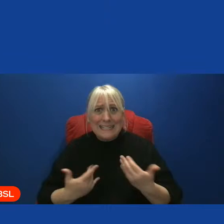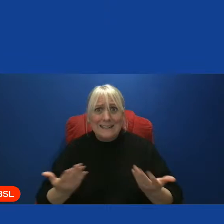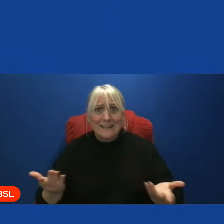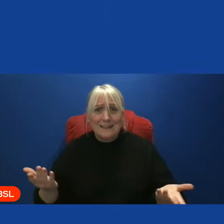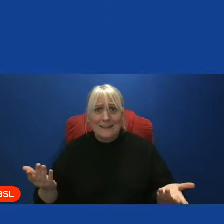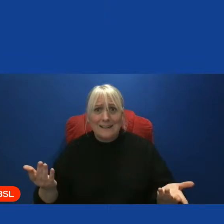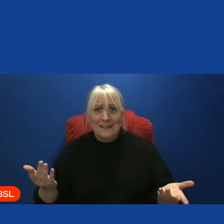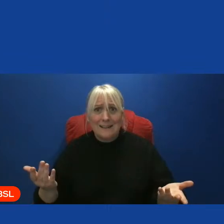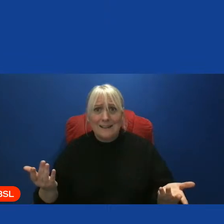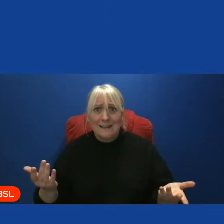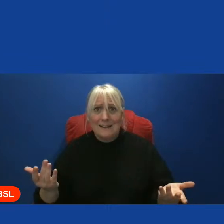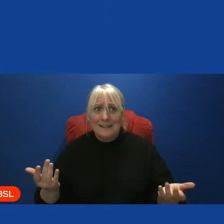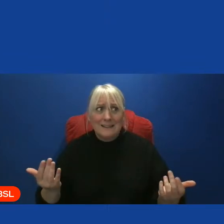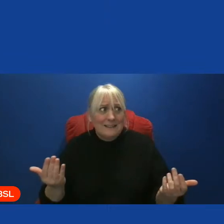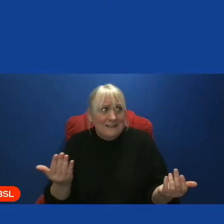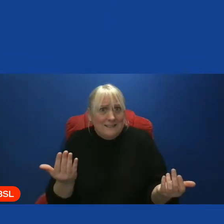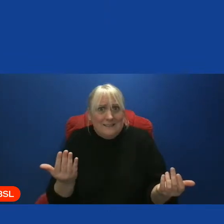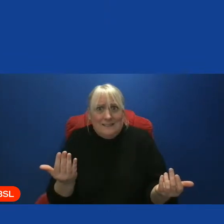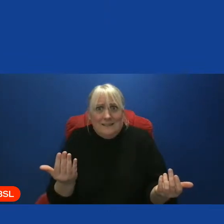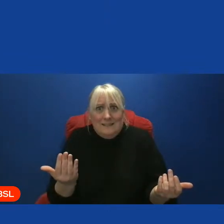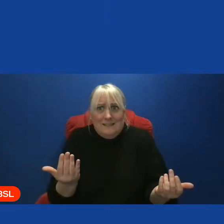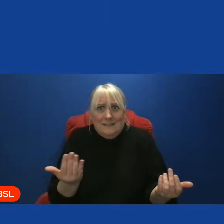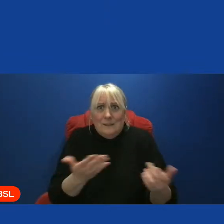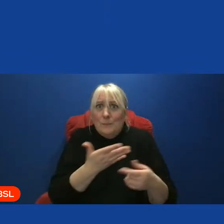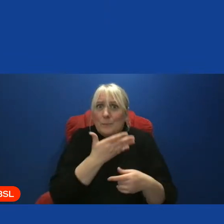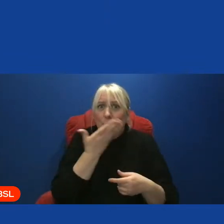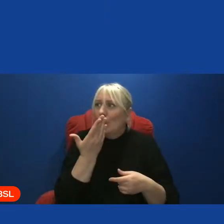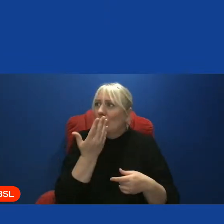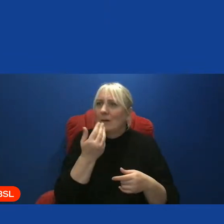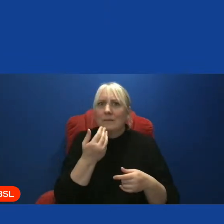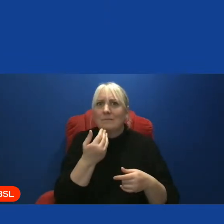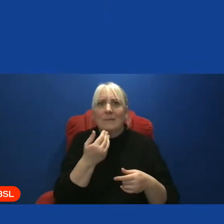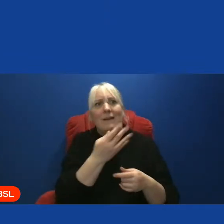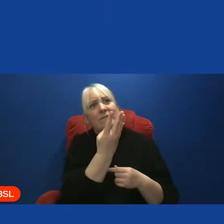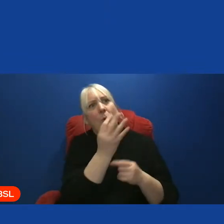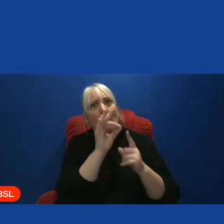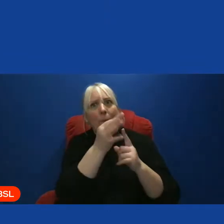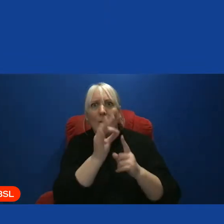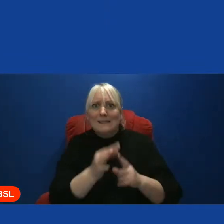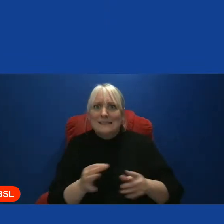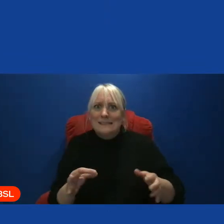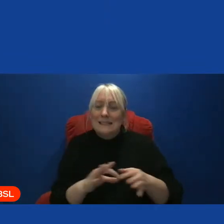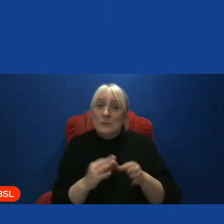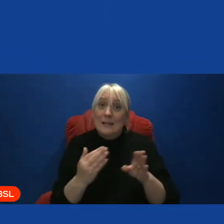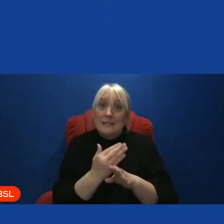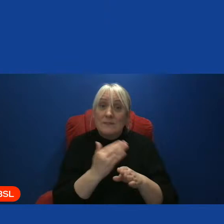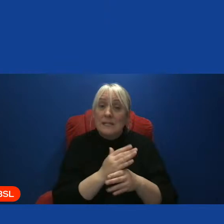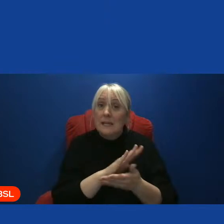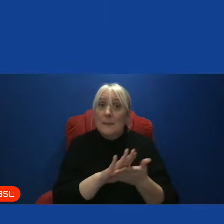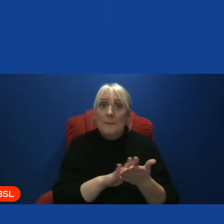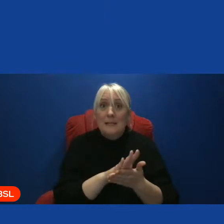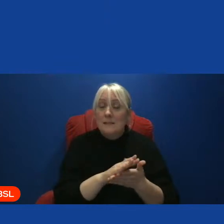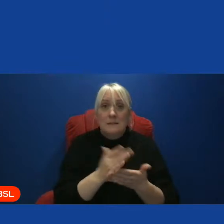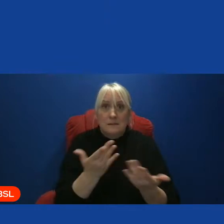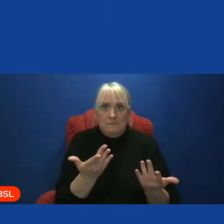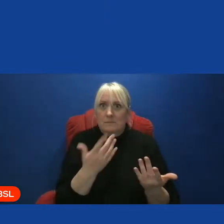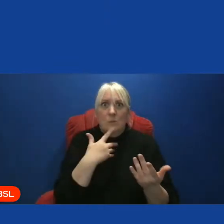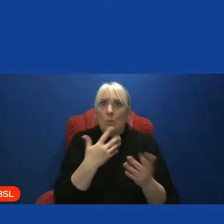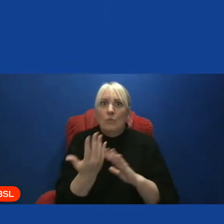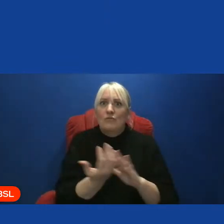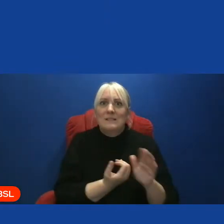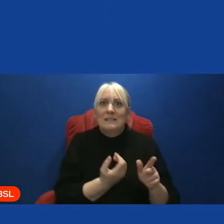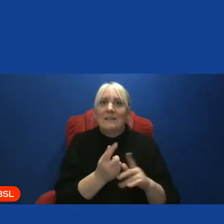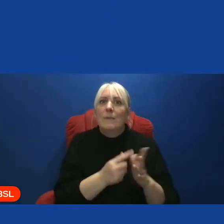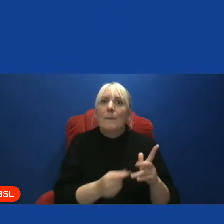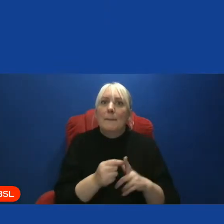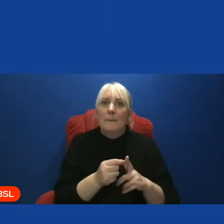an individual 4 points on a particular activity. So that means under the new rules, she won't get PIP.